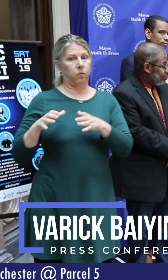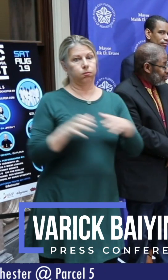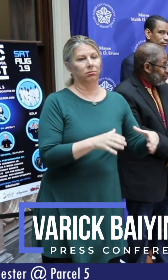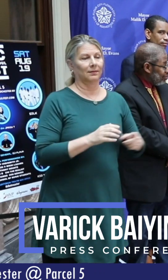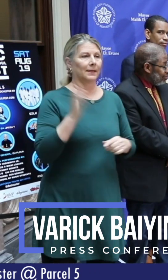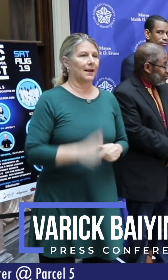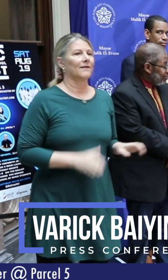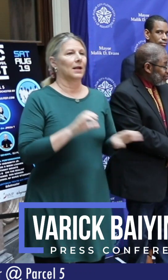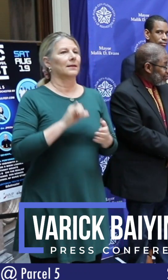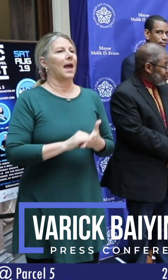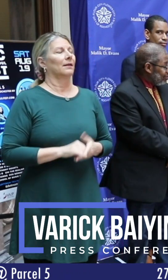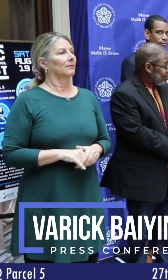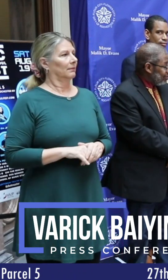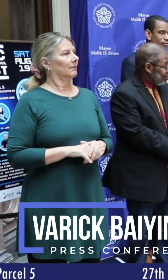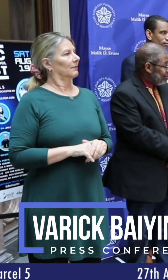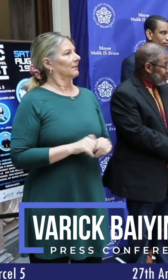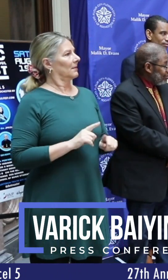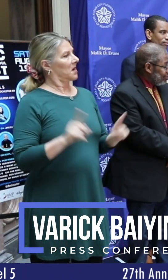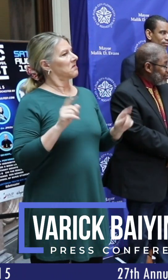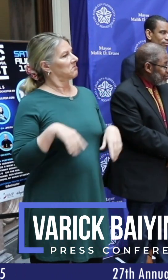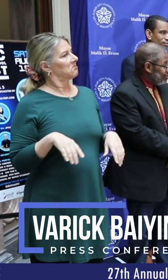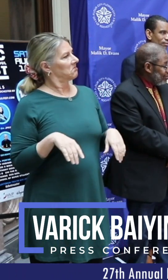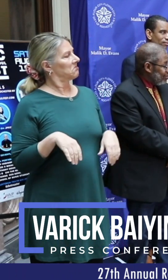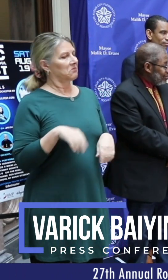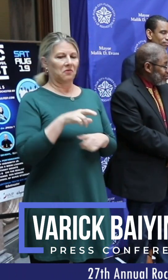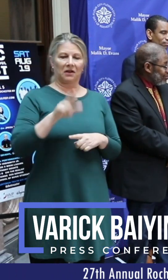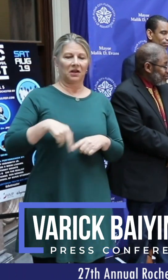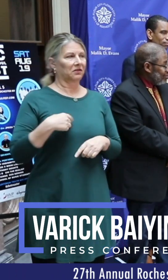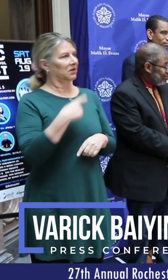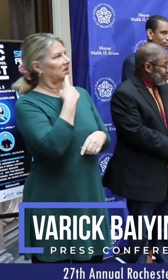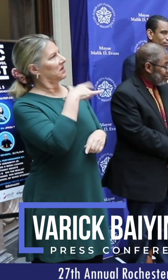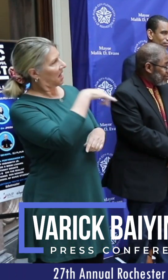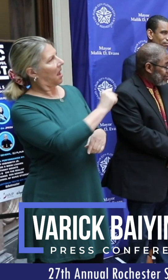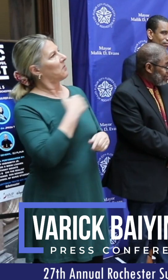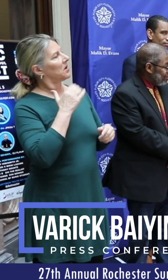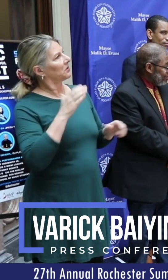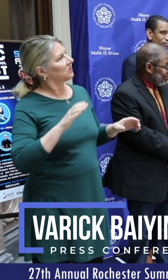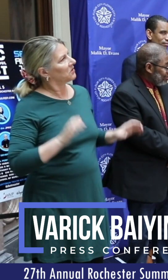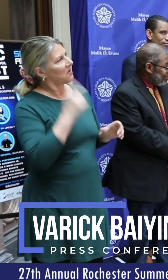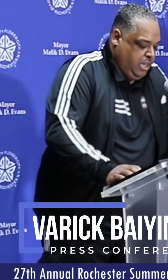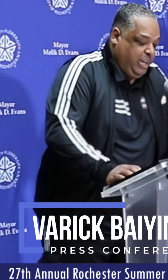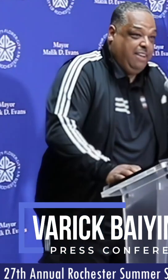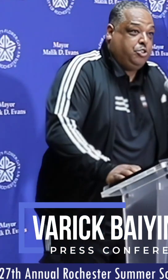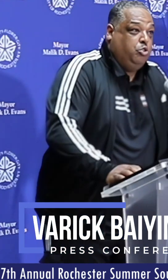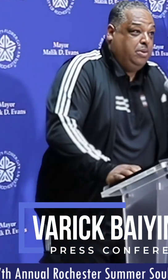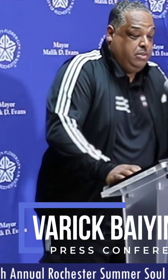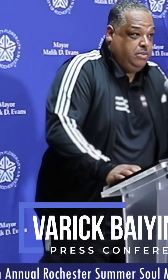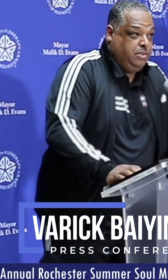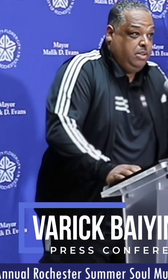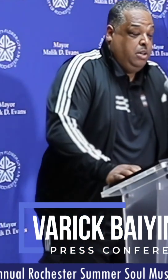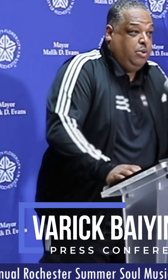for Rochester, he said, "Bear, Mayor, we'll do it for you." So we appreciate that. We have